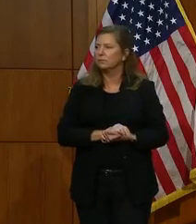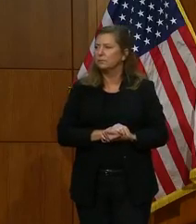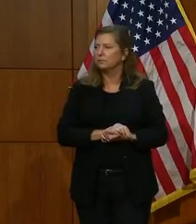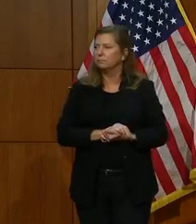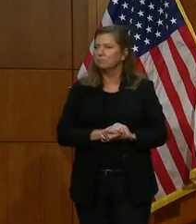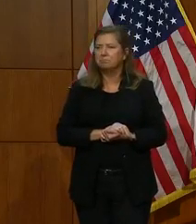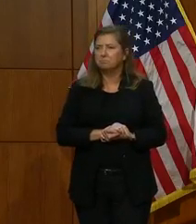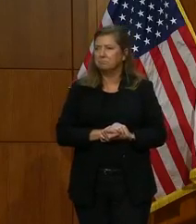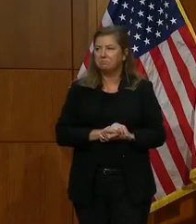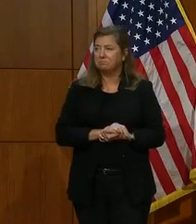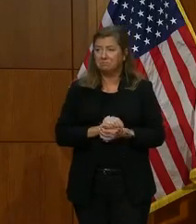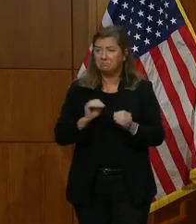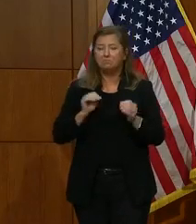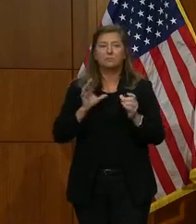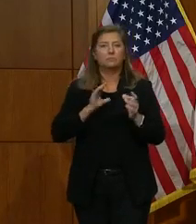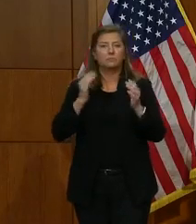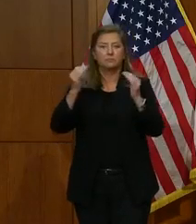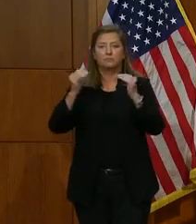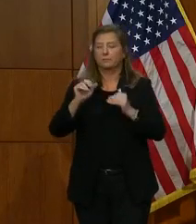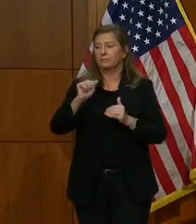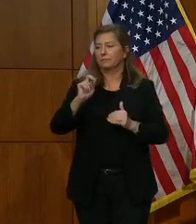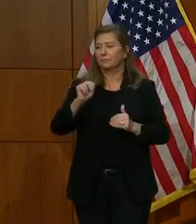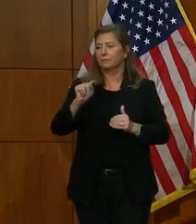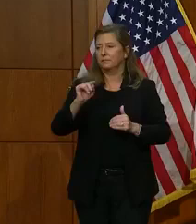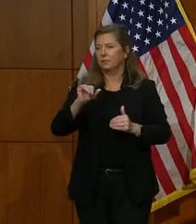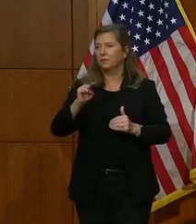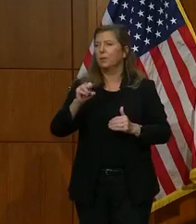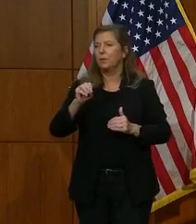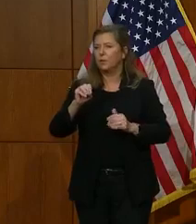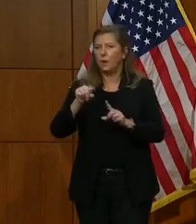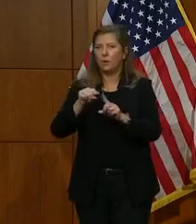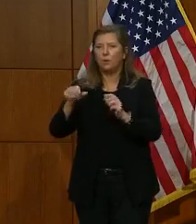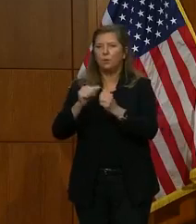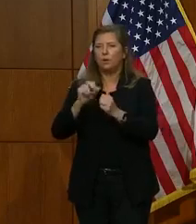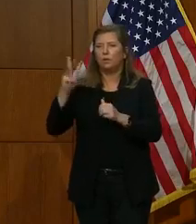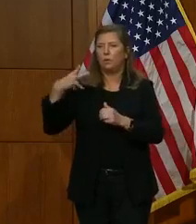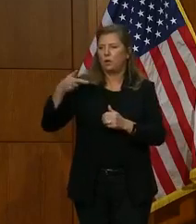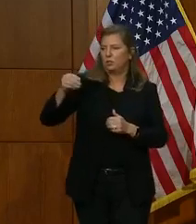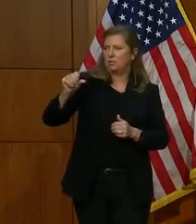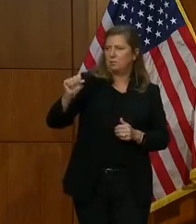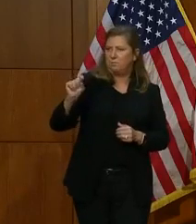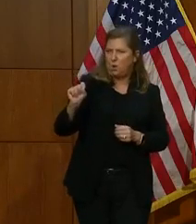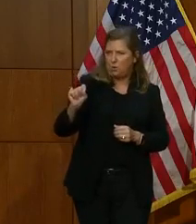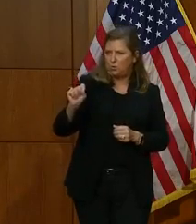All right, next we will try Antonio Olido with the Washington Post.